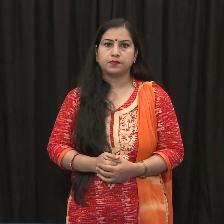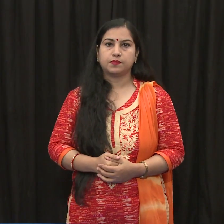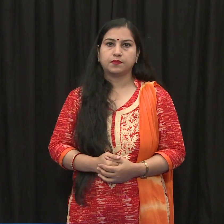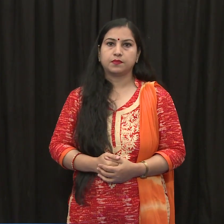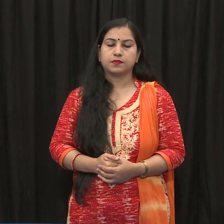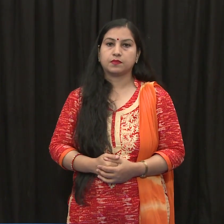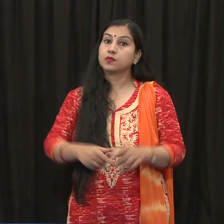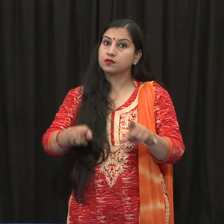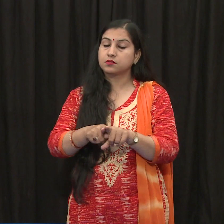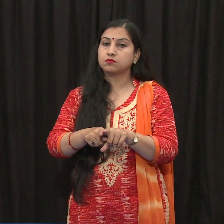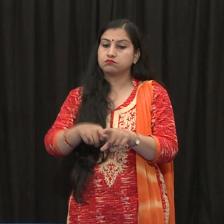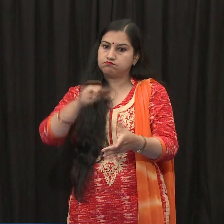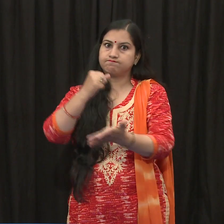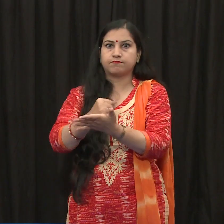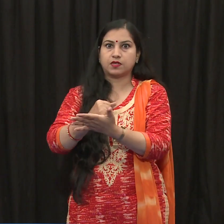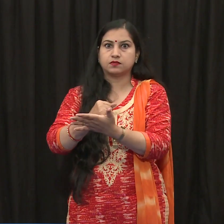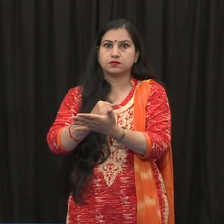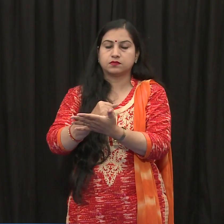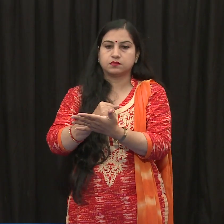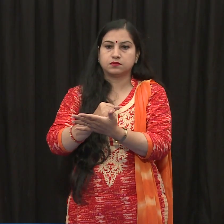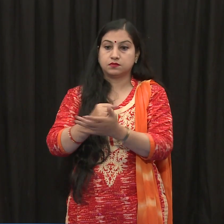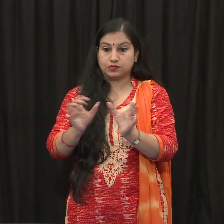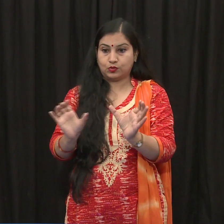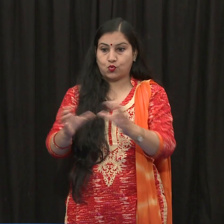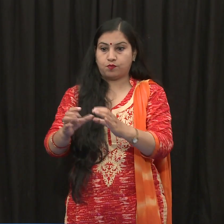and necessary to uphold the unity